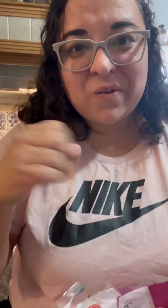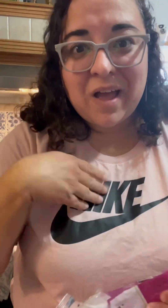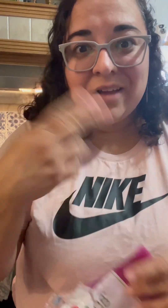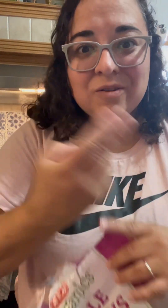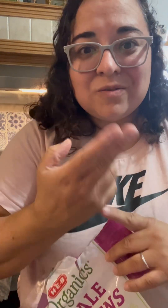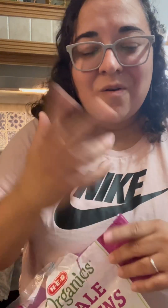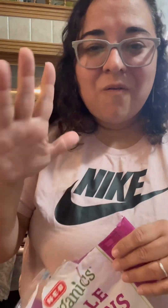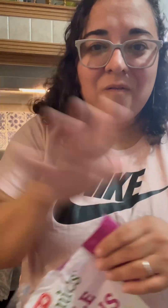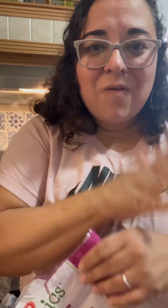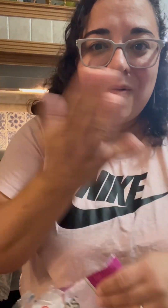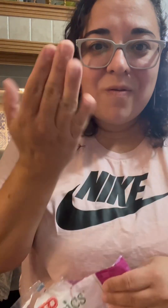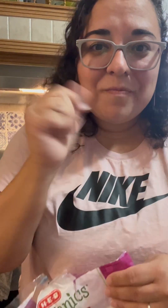for flavor.